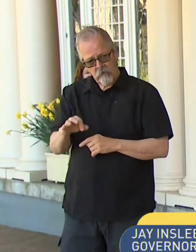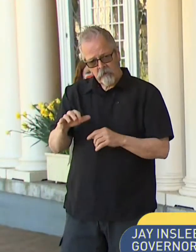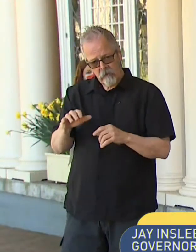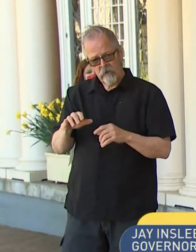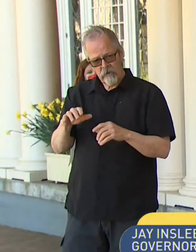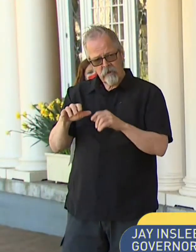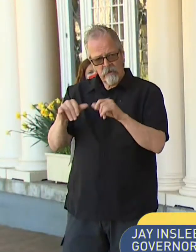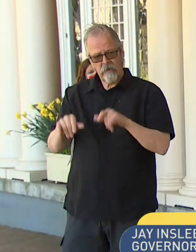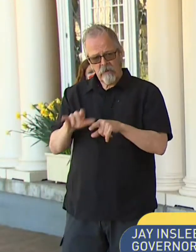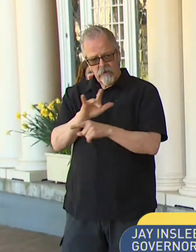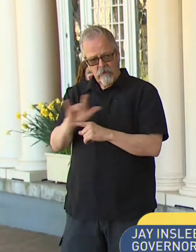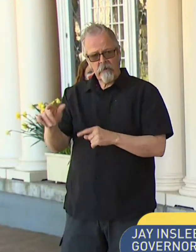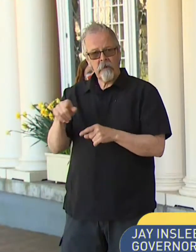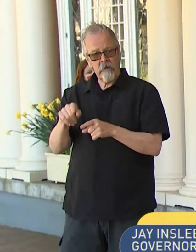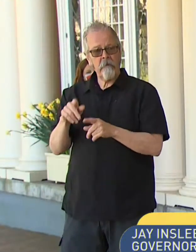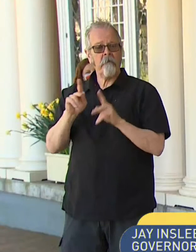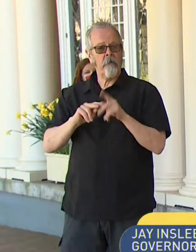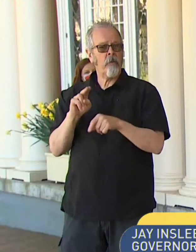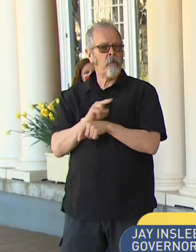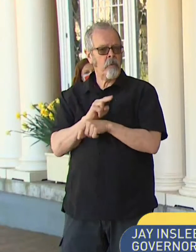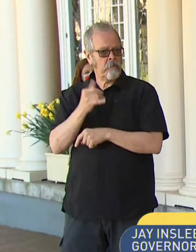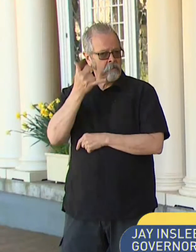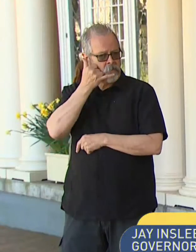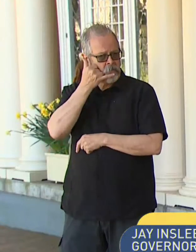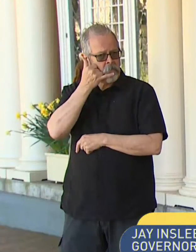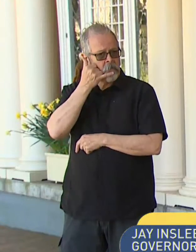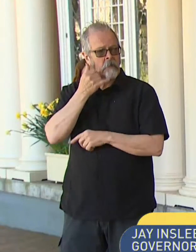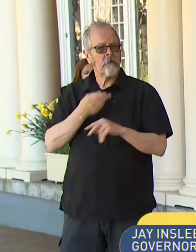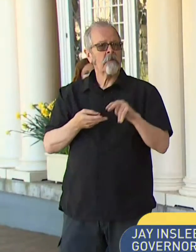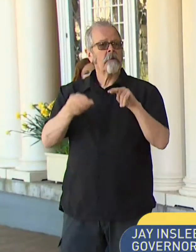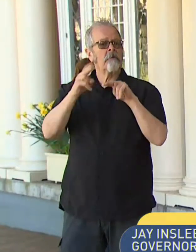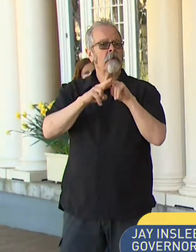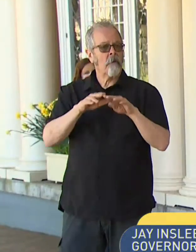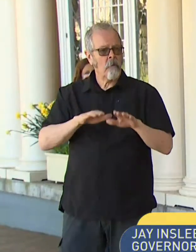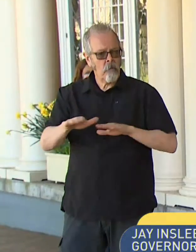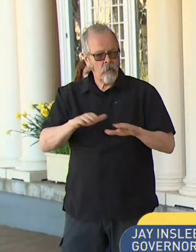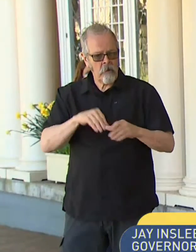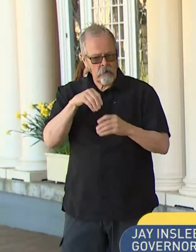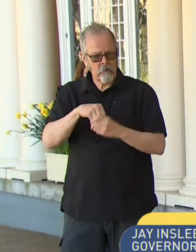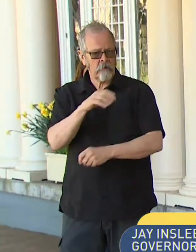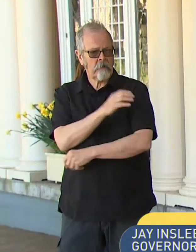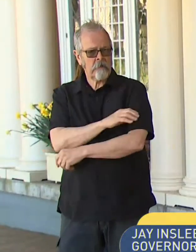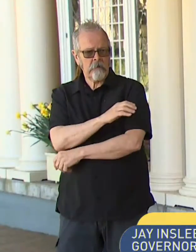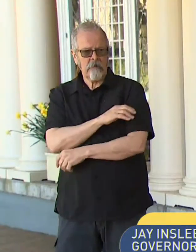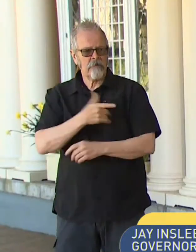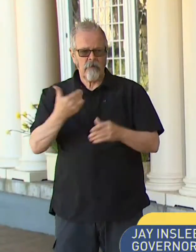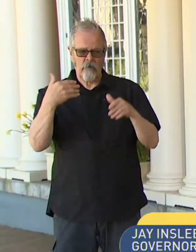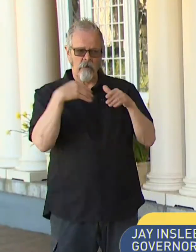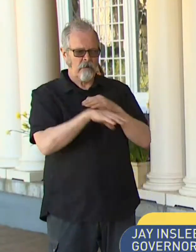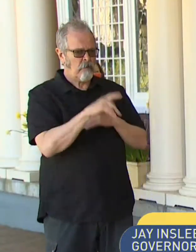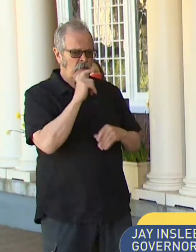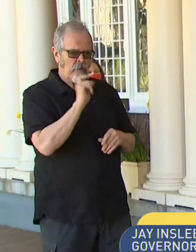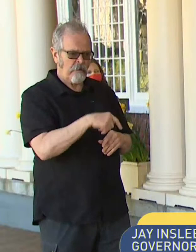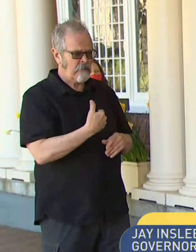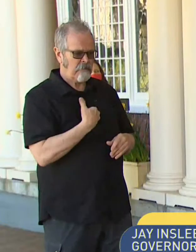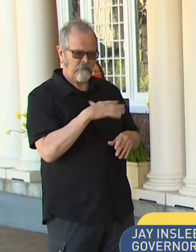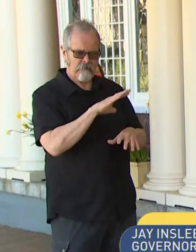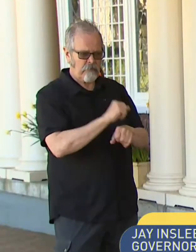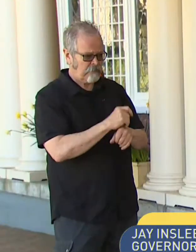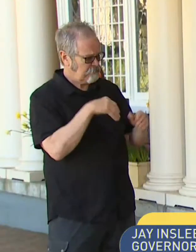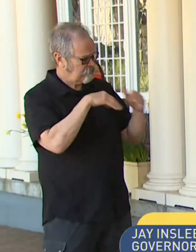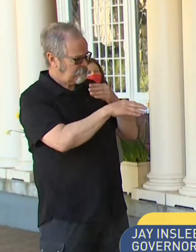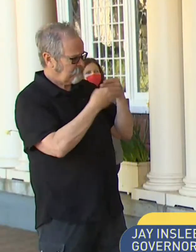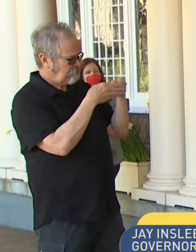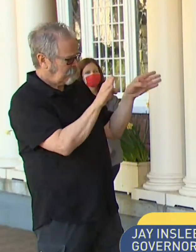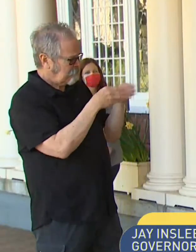a telephone. We are increasing the use of walk-in clinics, so you can just walk in. You don't have to have an appointment. I was in